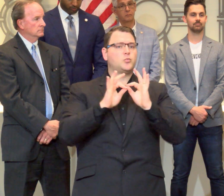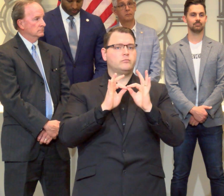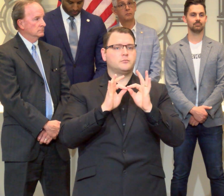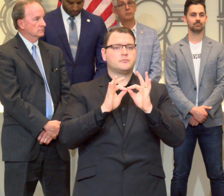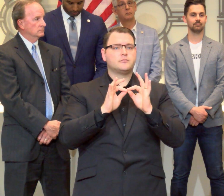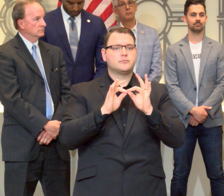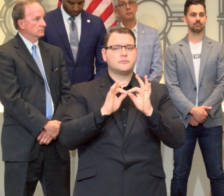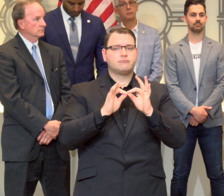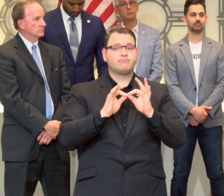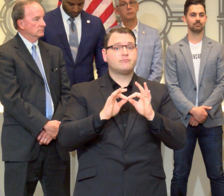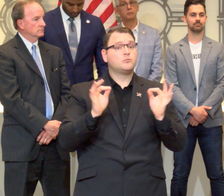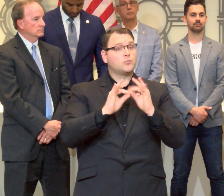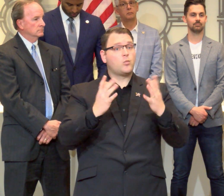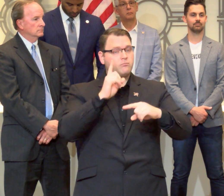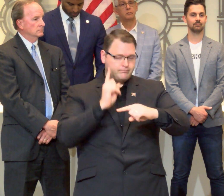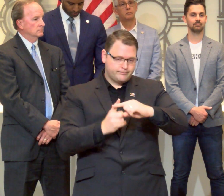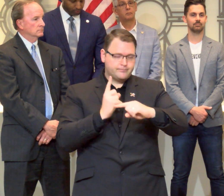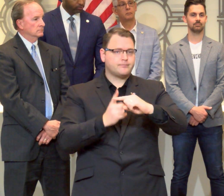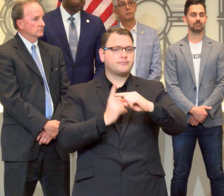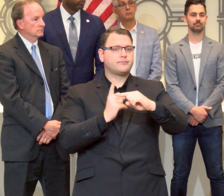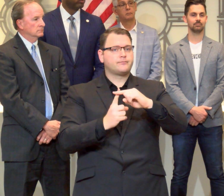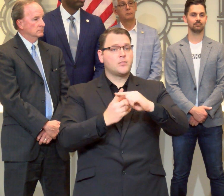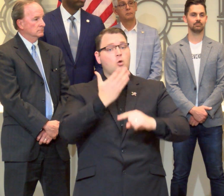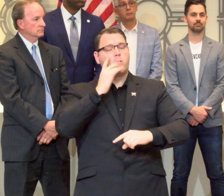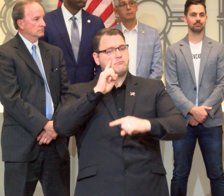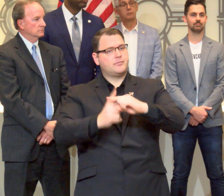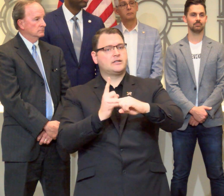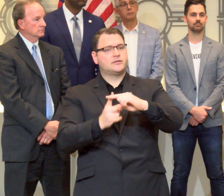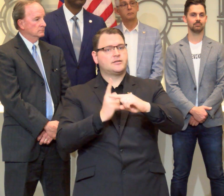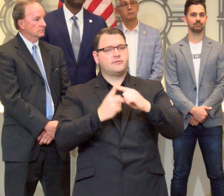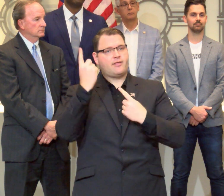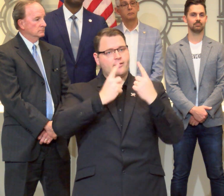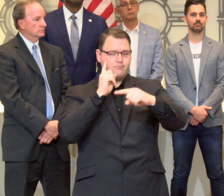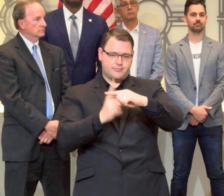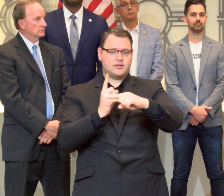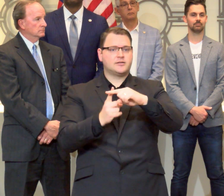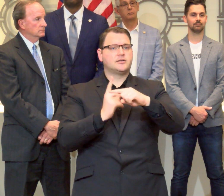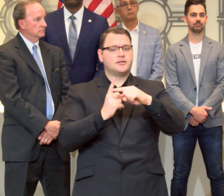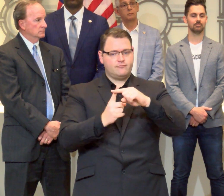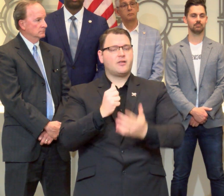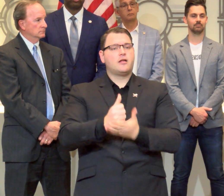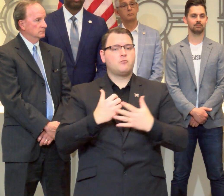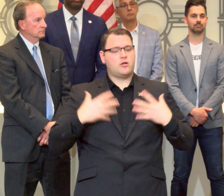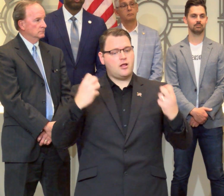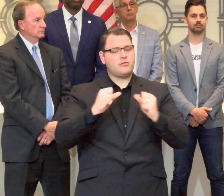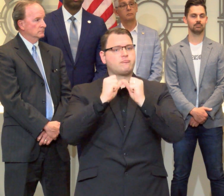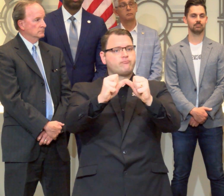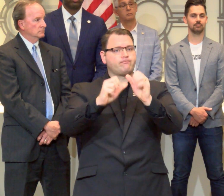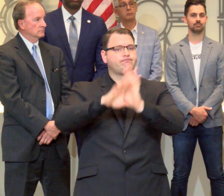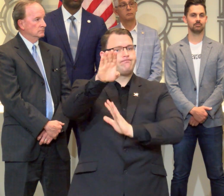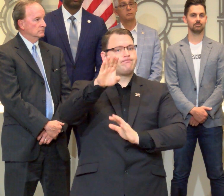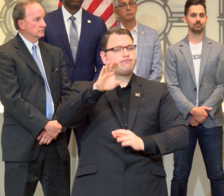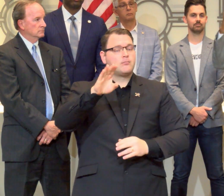good, positive attitude. And if we have a good, positive attitude, that too will help to keep us healthy. And then lowering